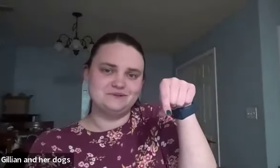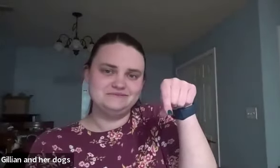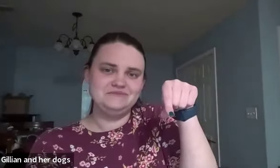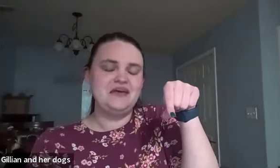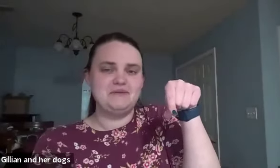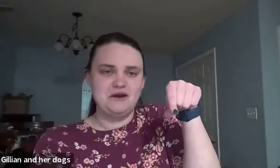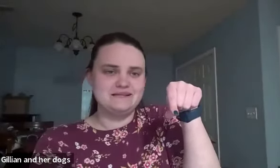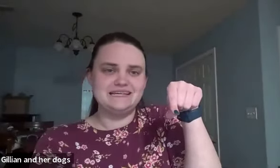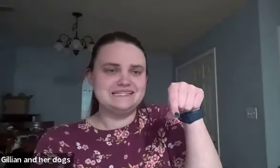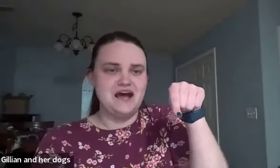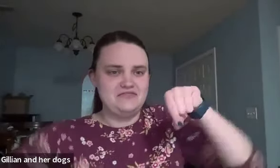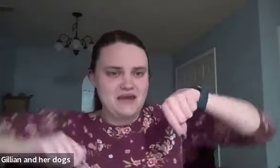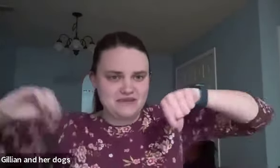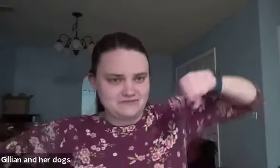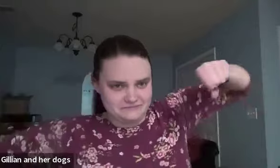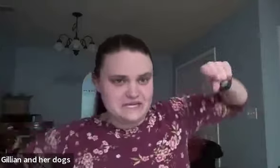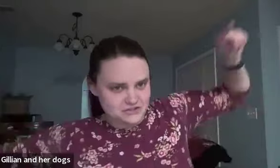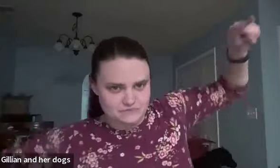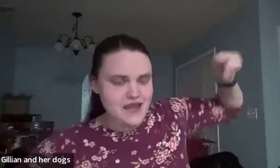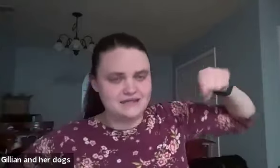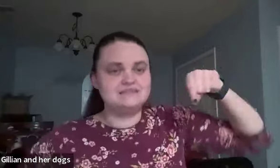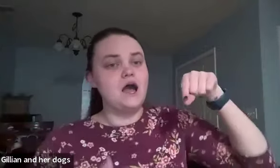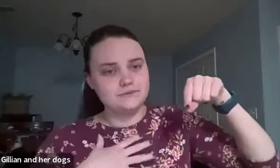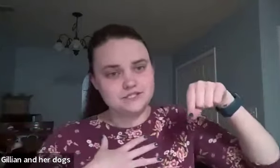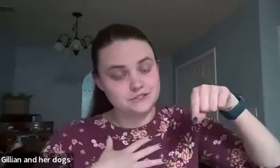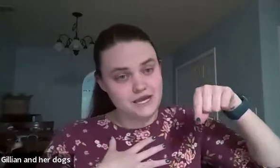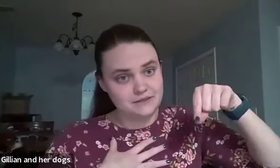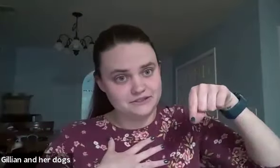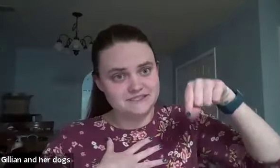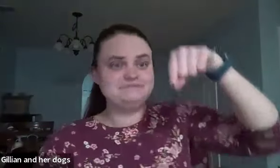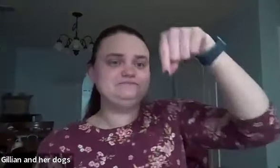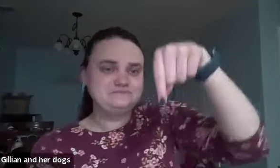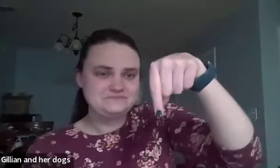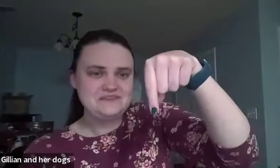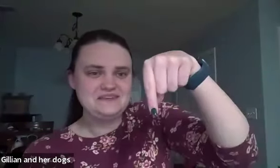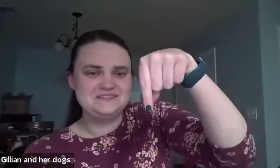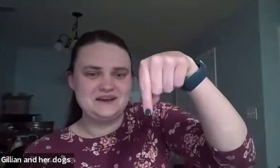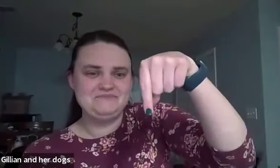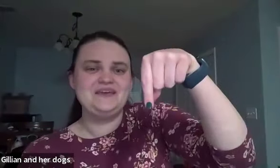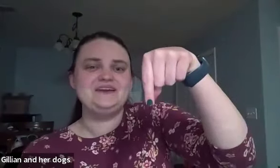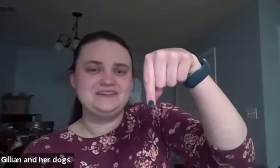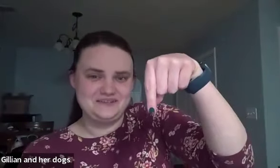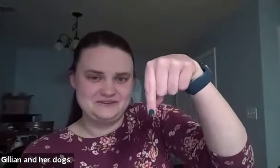comfortable. I promise. It is not that big dramatics. I'm just a dramatic person. So